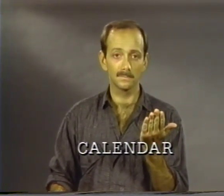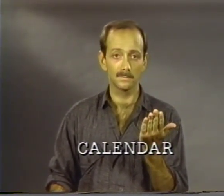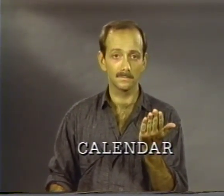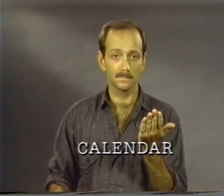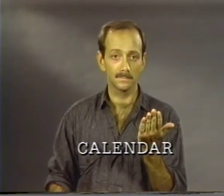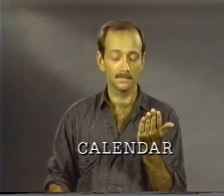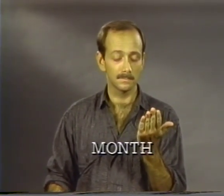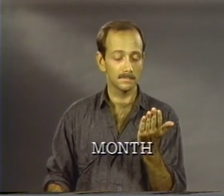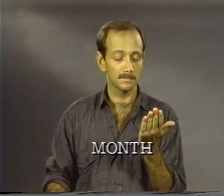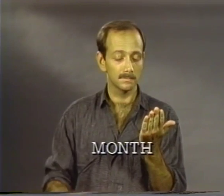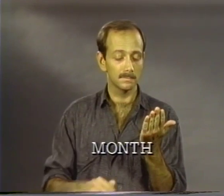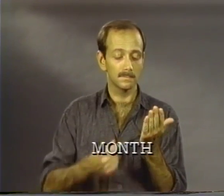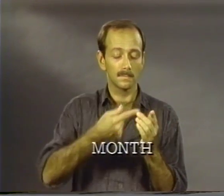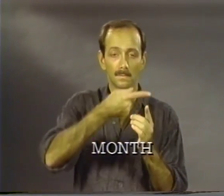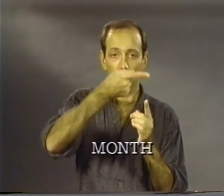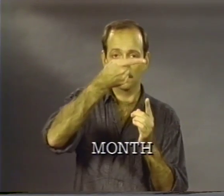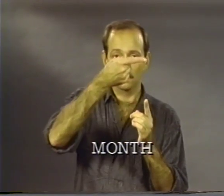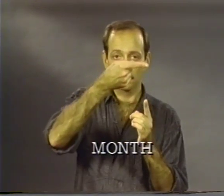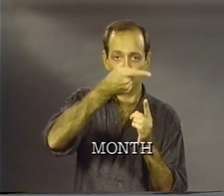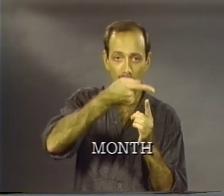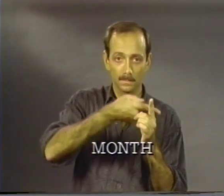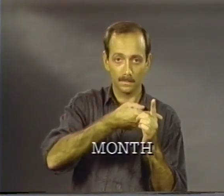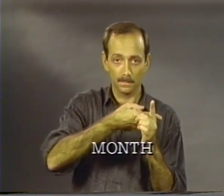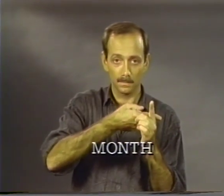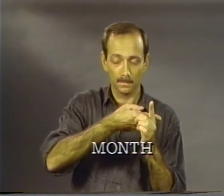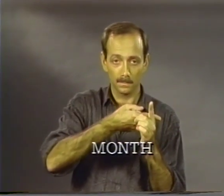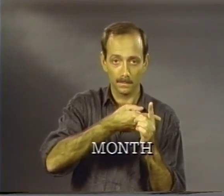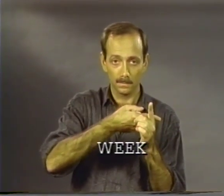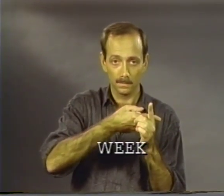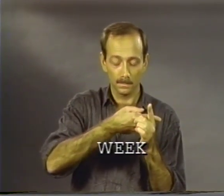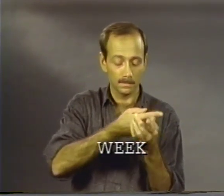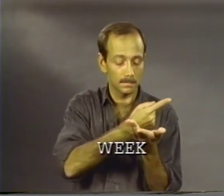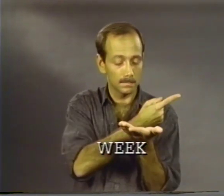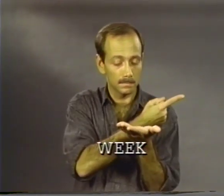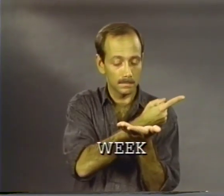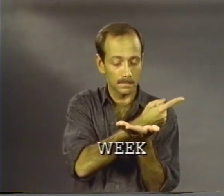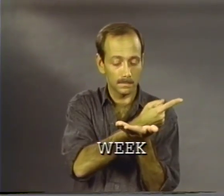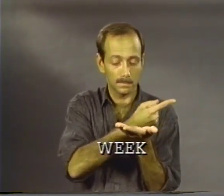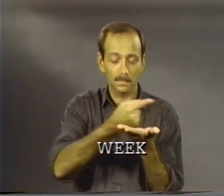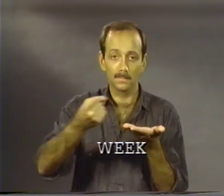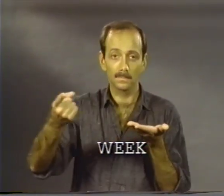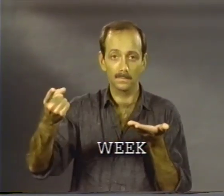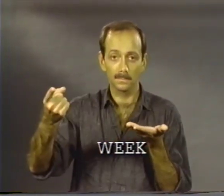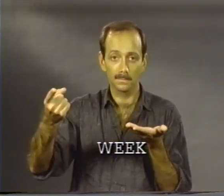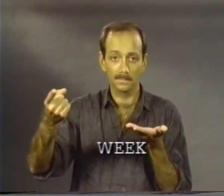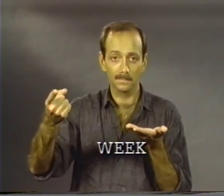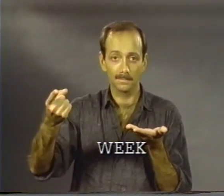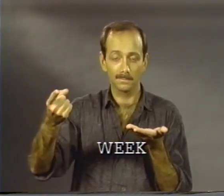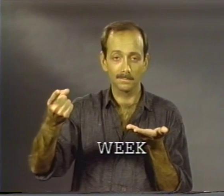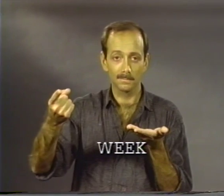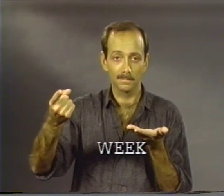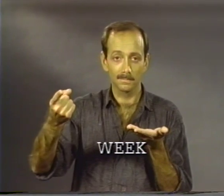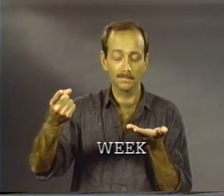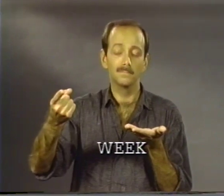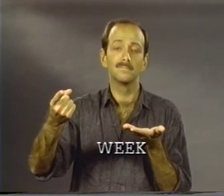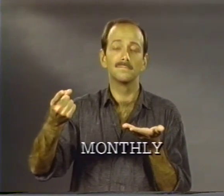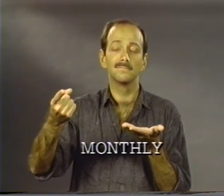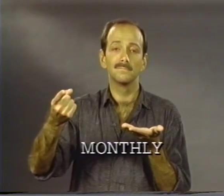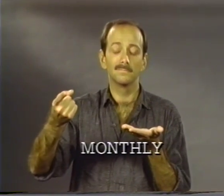month for month and across for week. If you do something monthly or on a